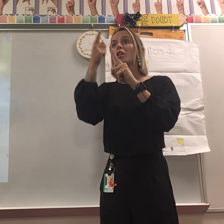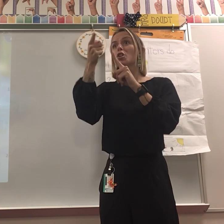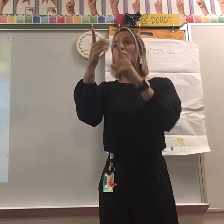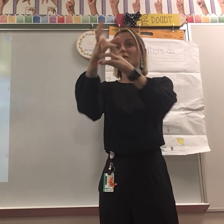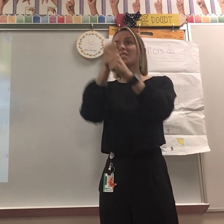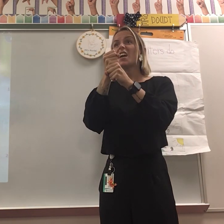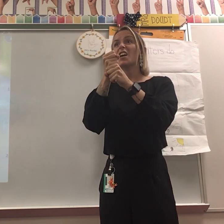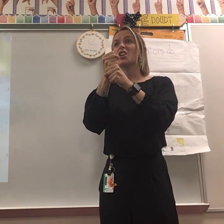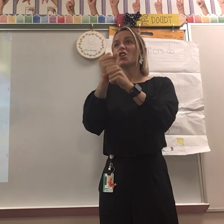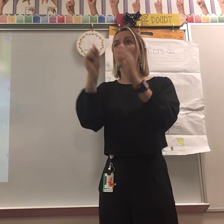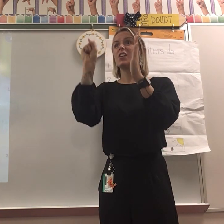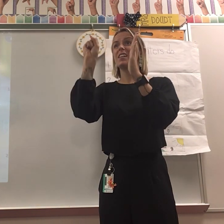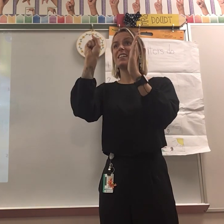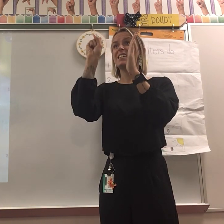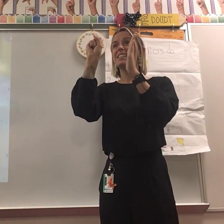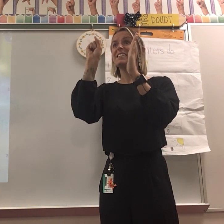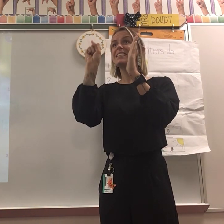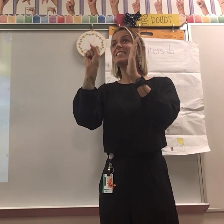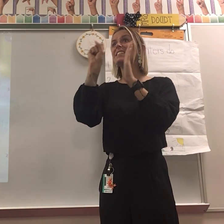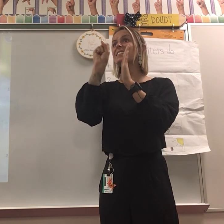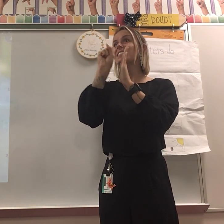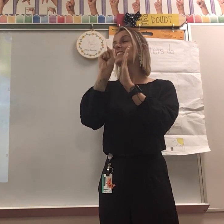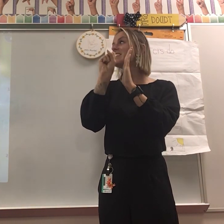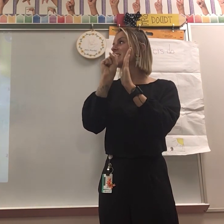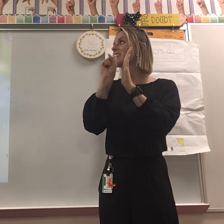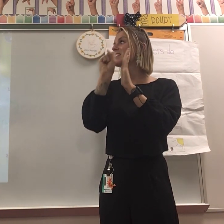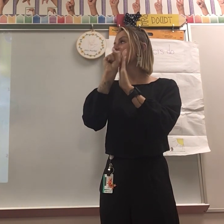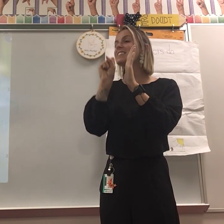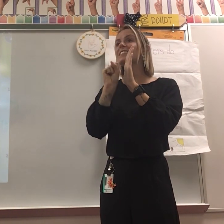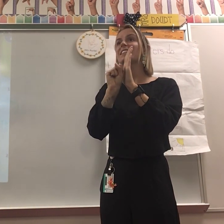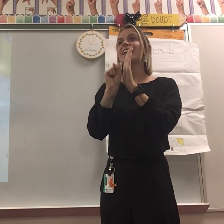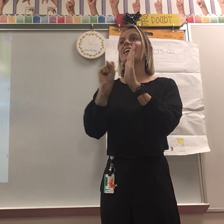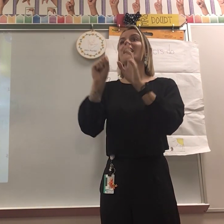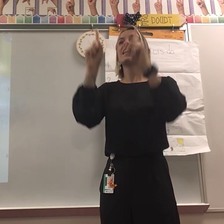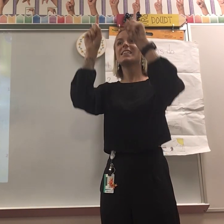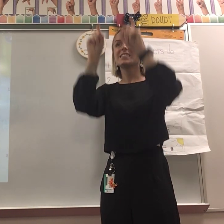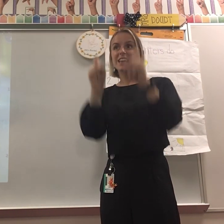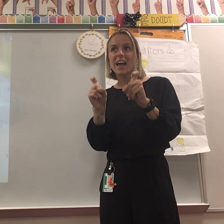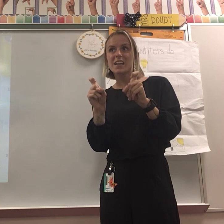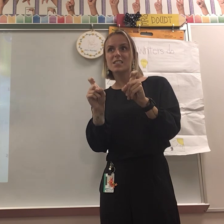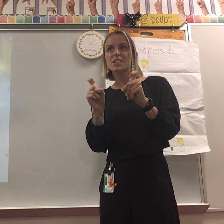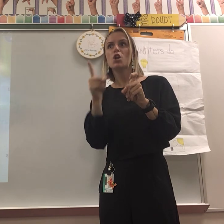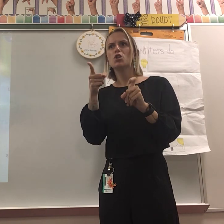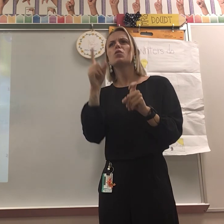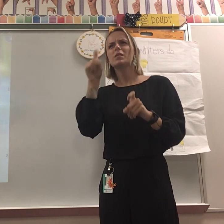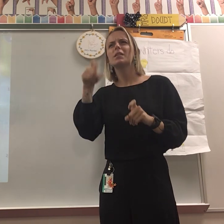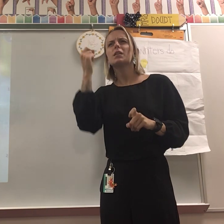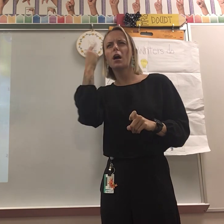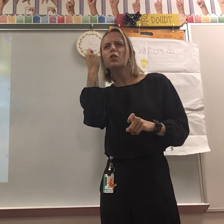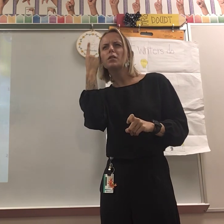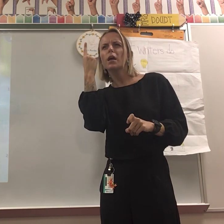word compare, we have to think, this word means this. What does compare mean?